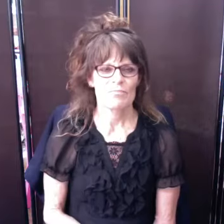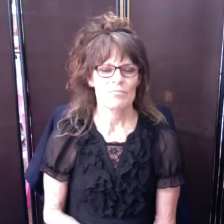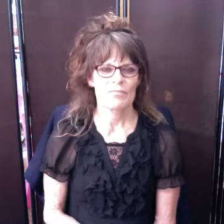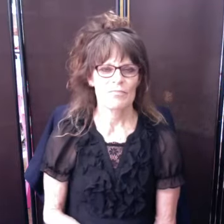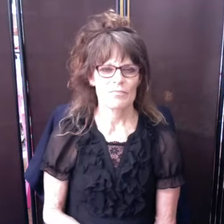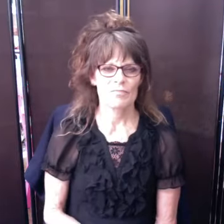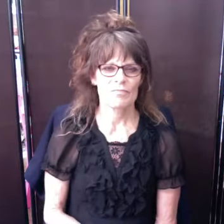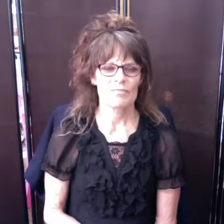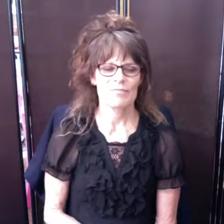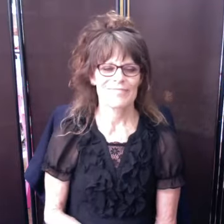here.